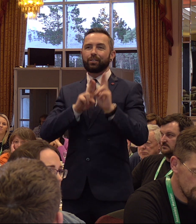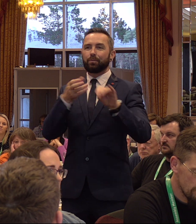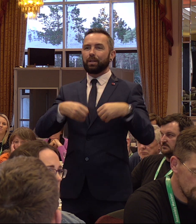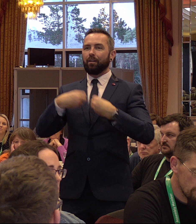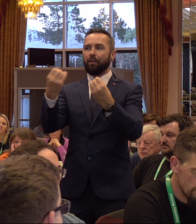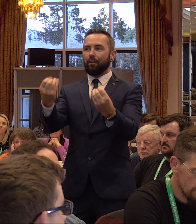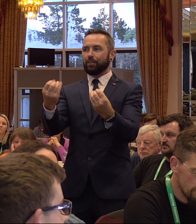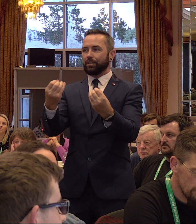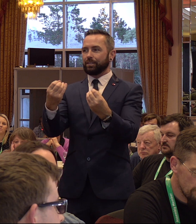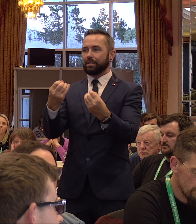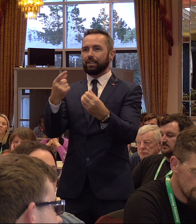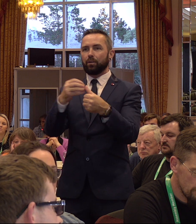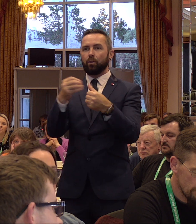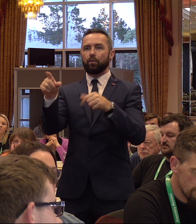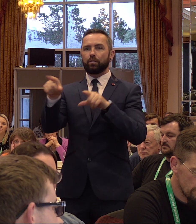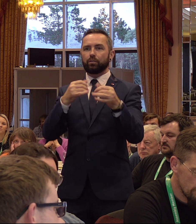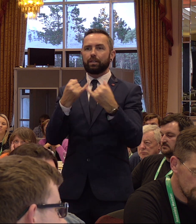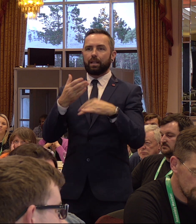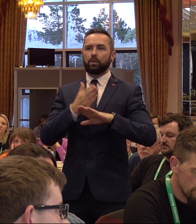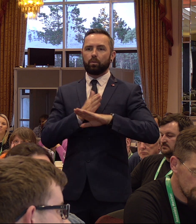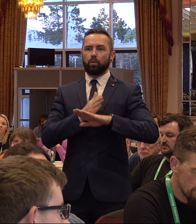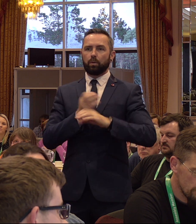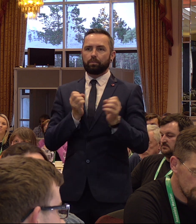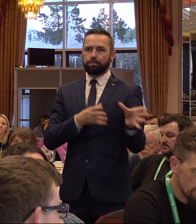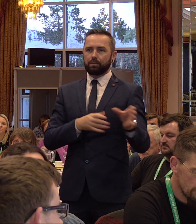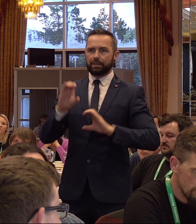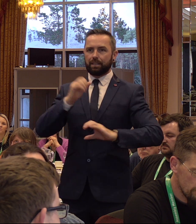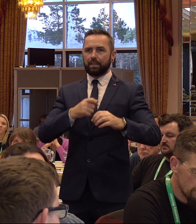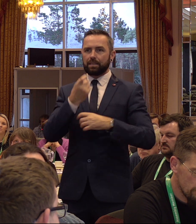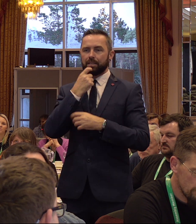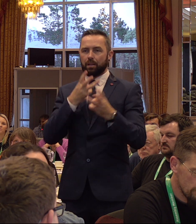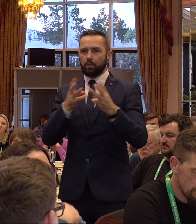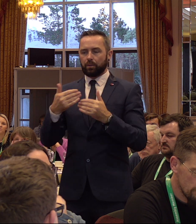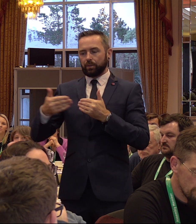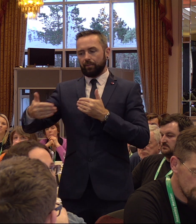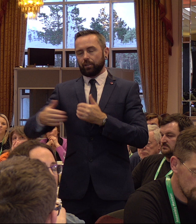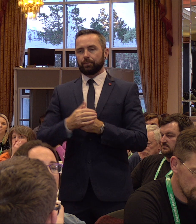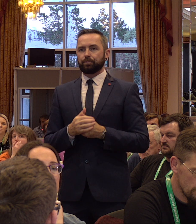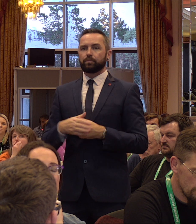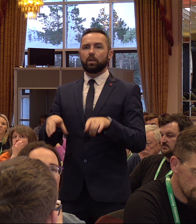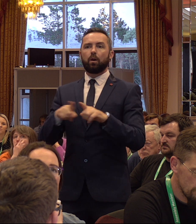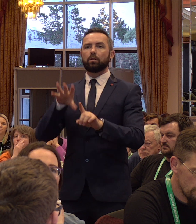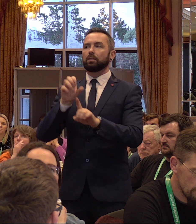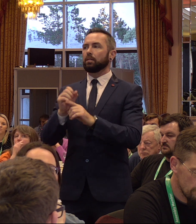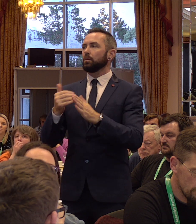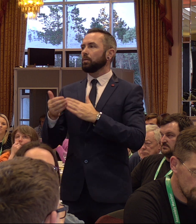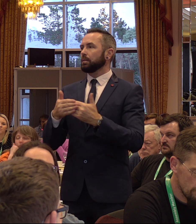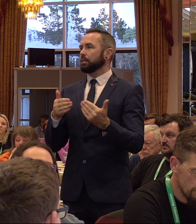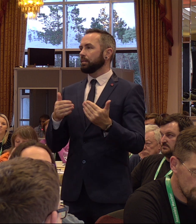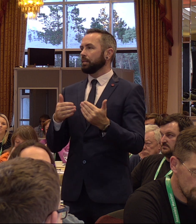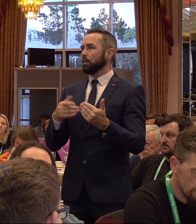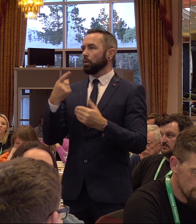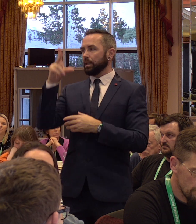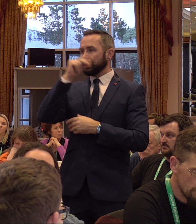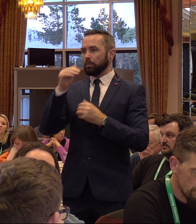offered the other choices like woodwork, science, metalworks and whatever. And again, it was noted that an